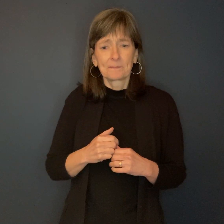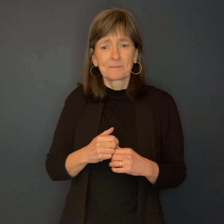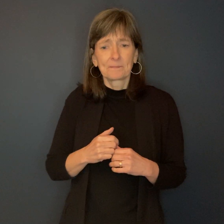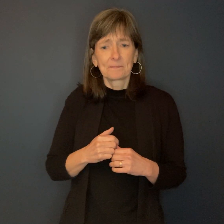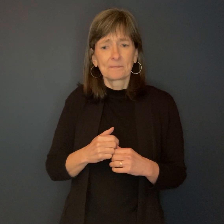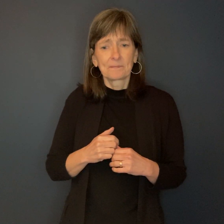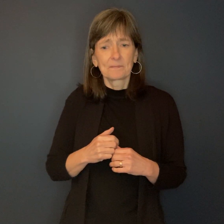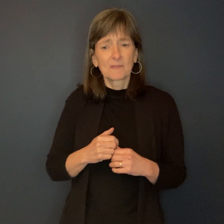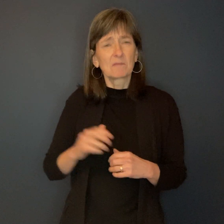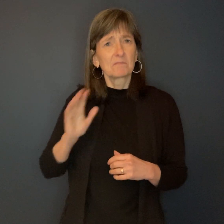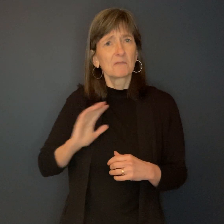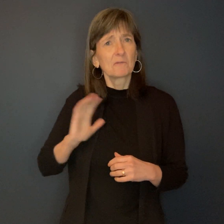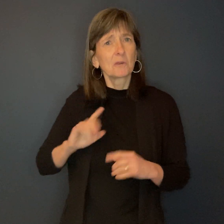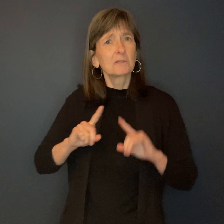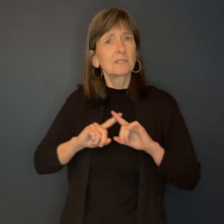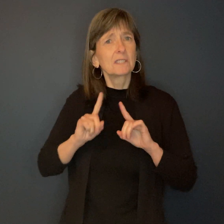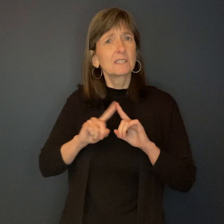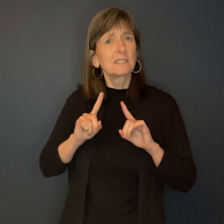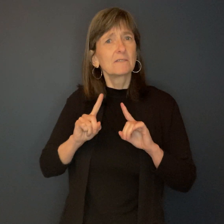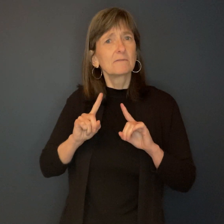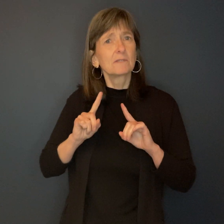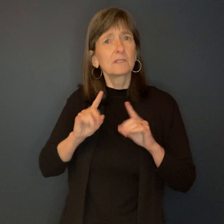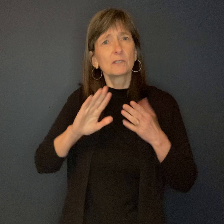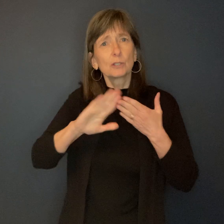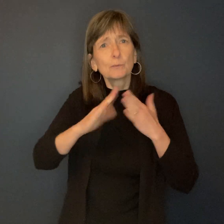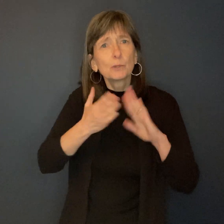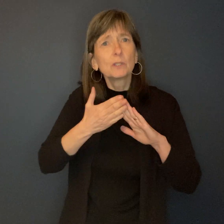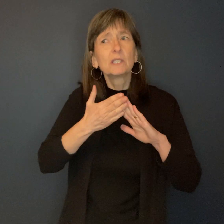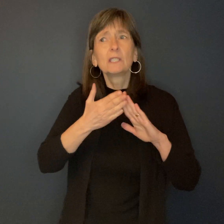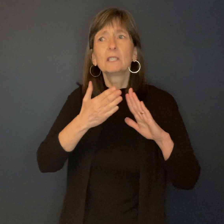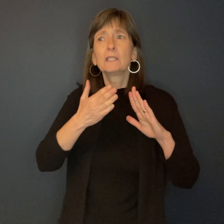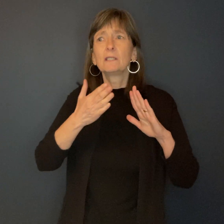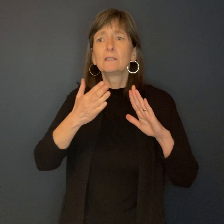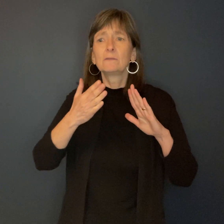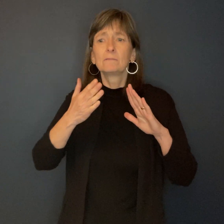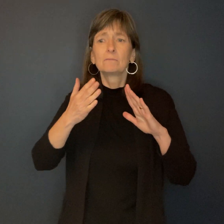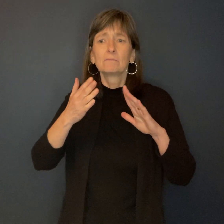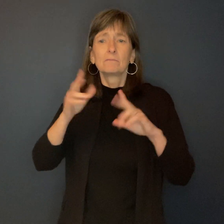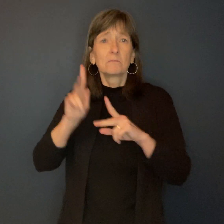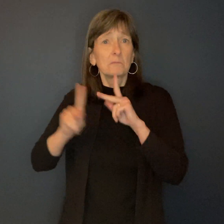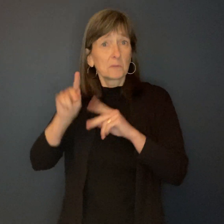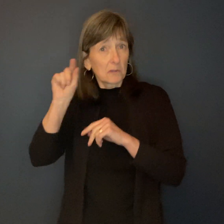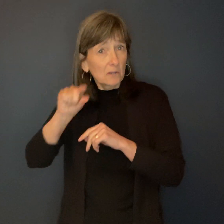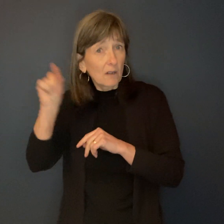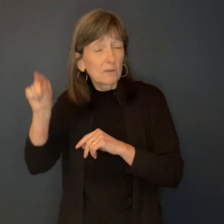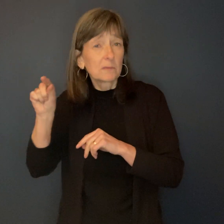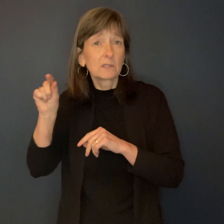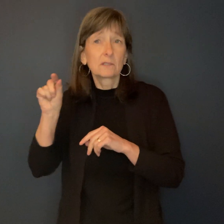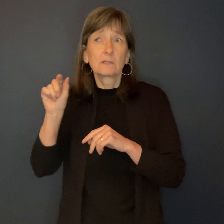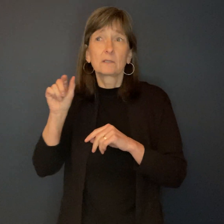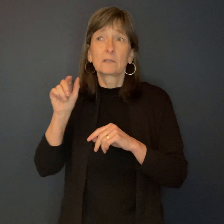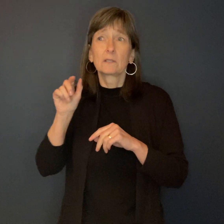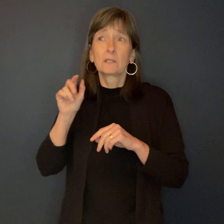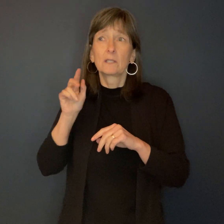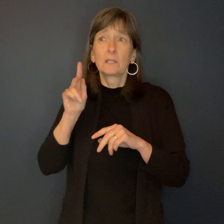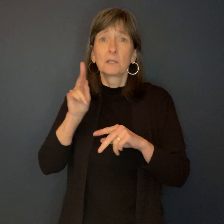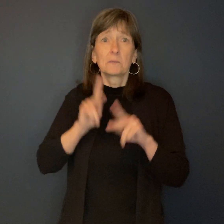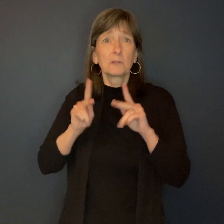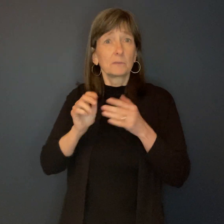collaboration between community, between people in government, people in leadership positions